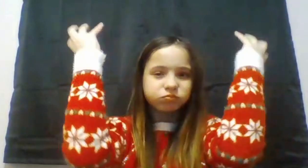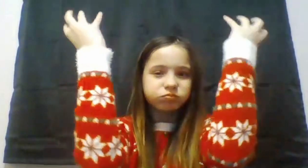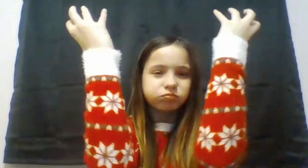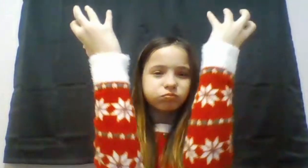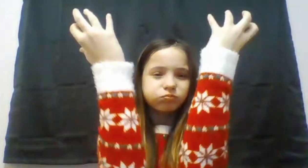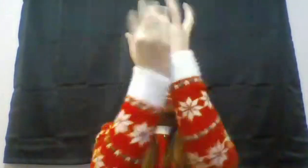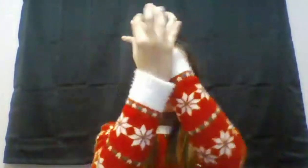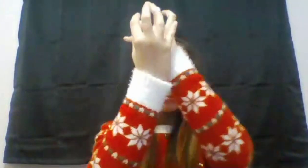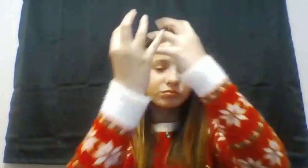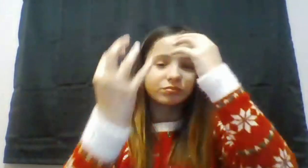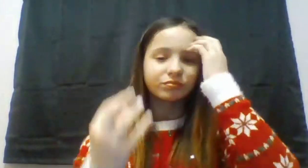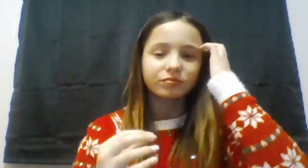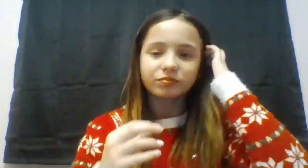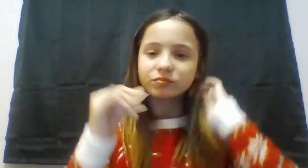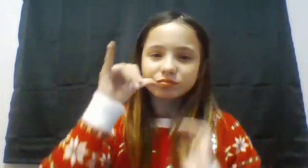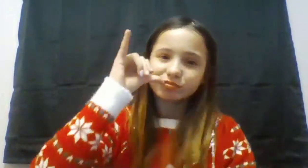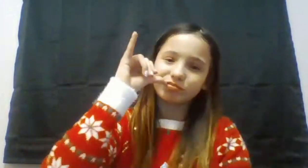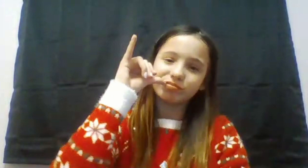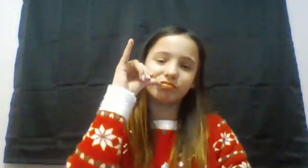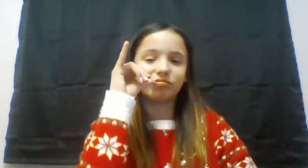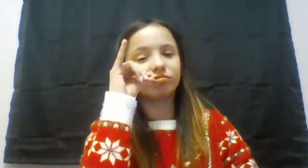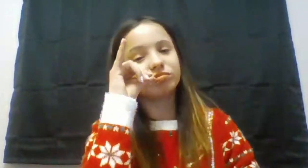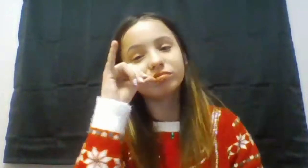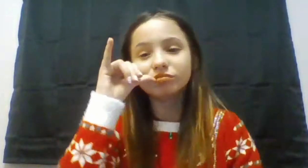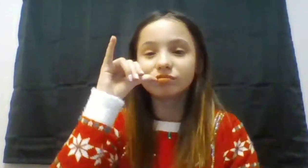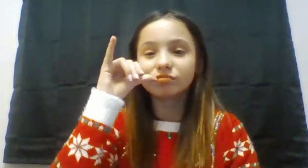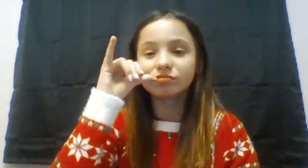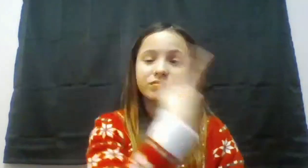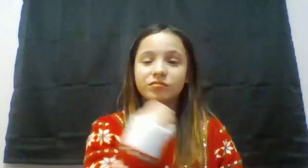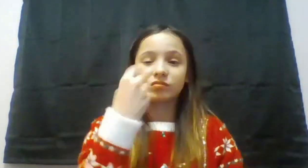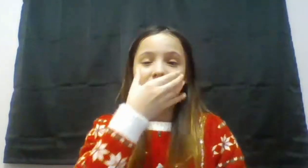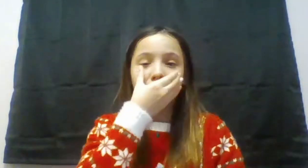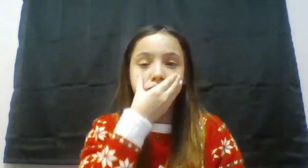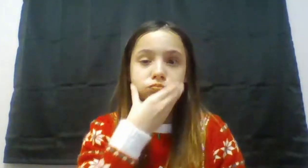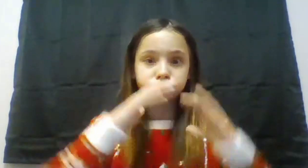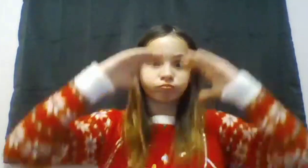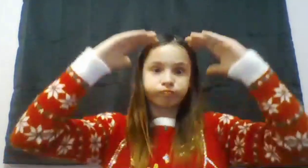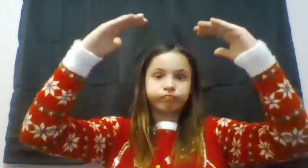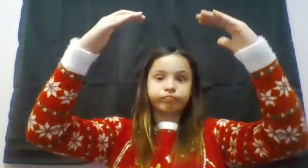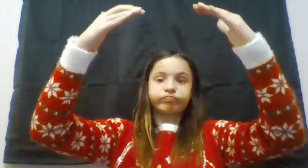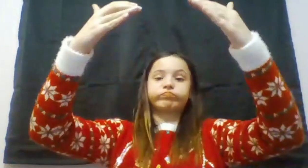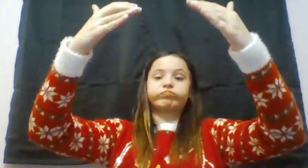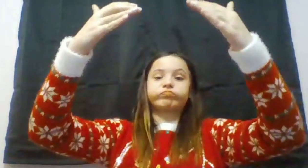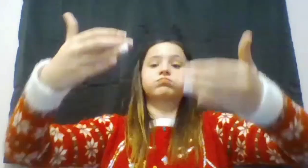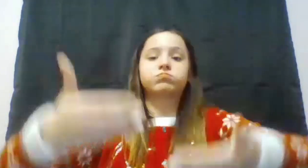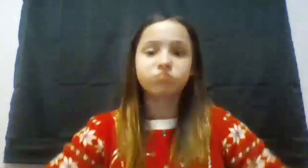it encircled his head like a wreath. He had a broad face and a little round